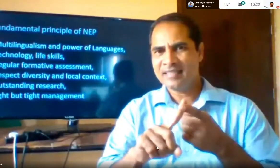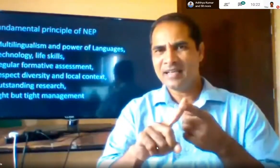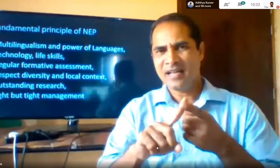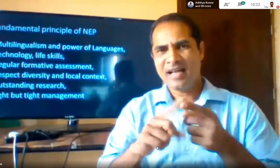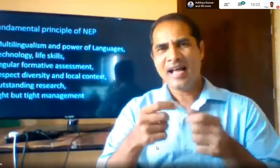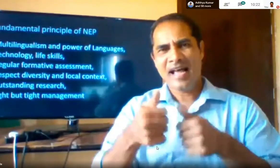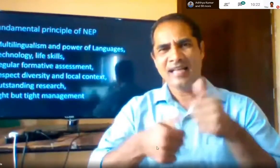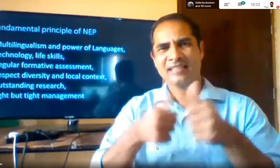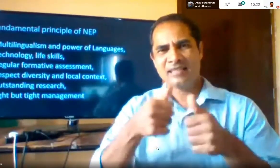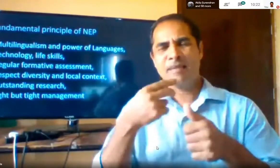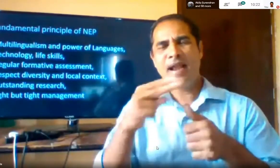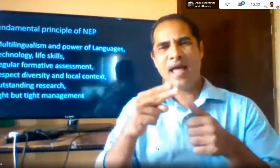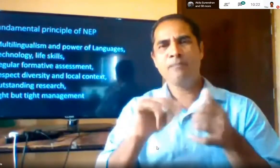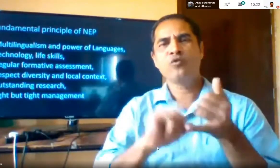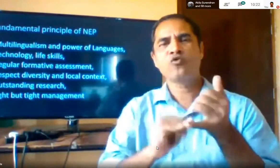Before it was summative exams,